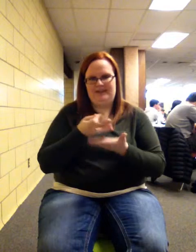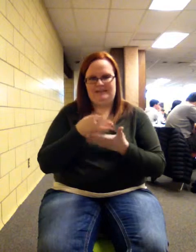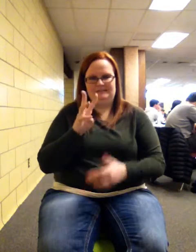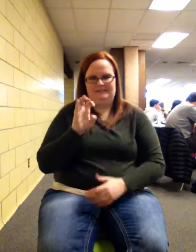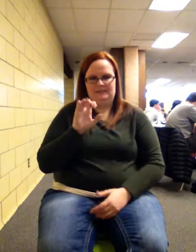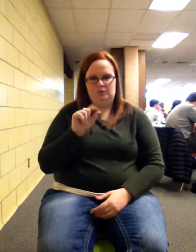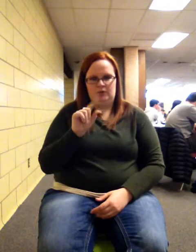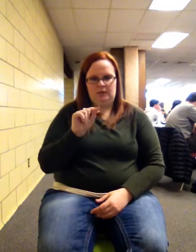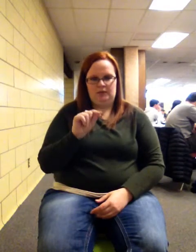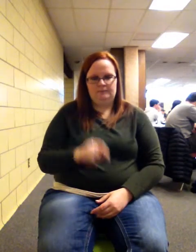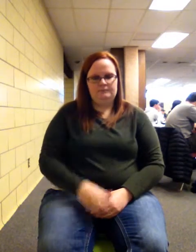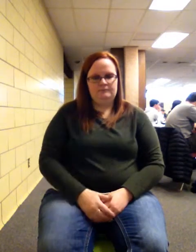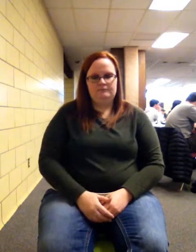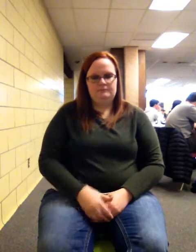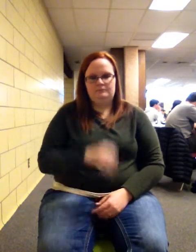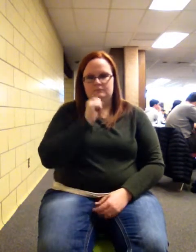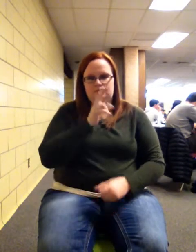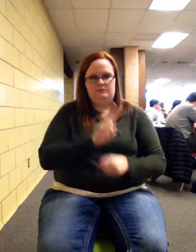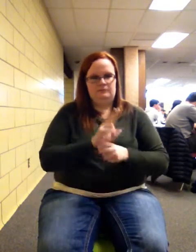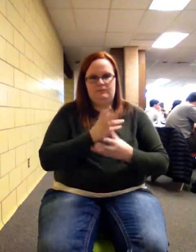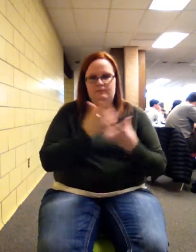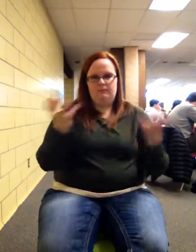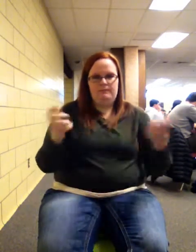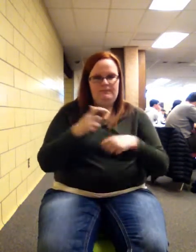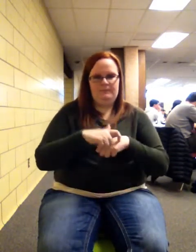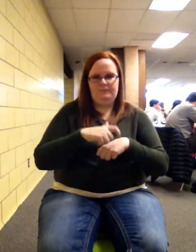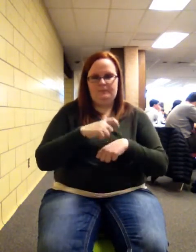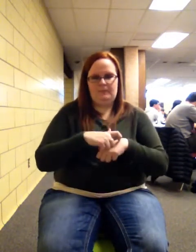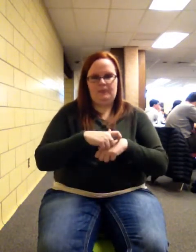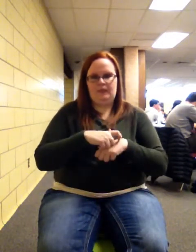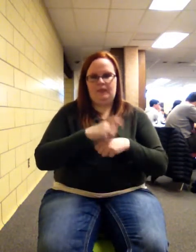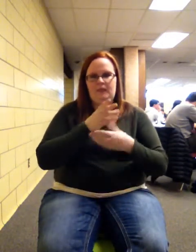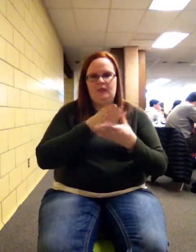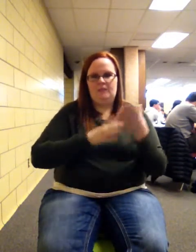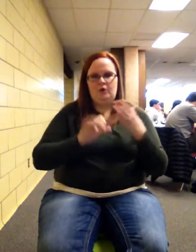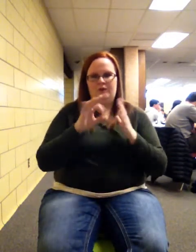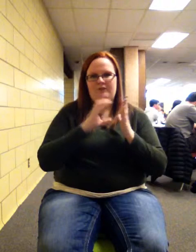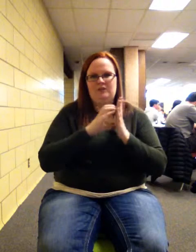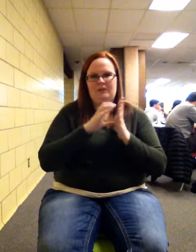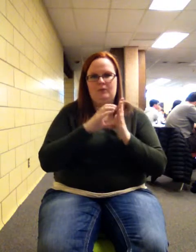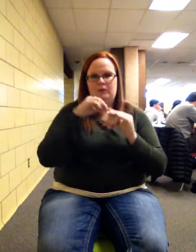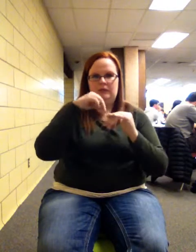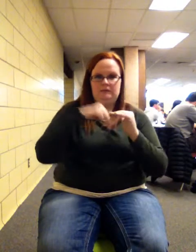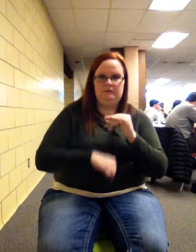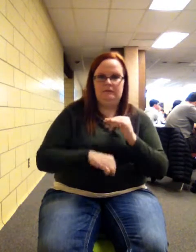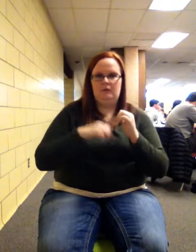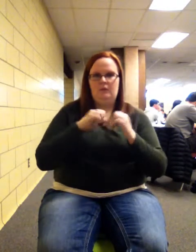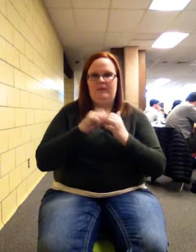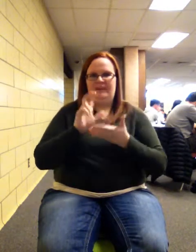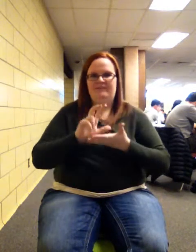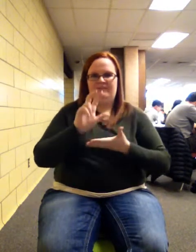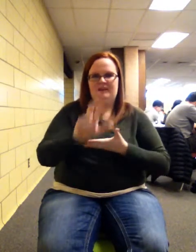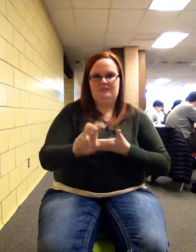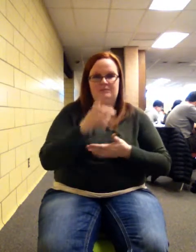So we're going to not spend a whole lot of time on the part of the chapter that gets into the investments, because like I said, there's a